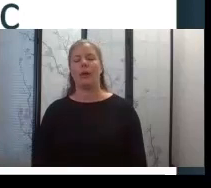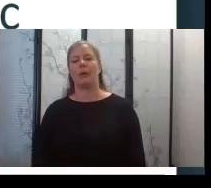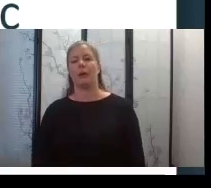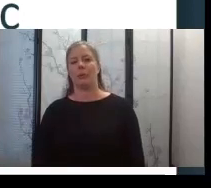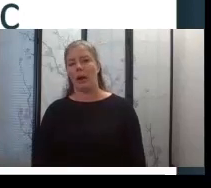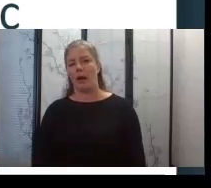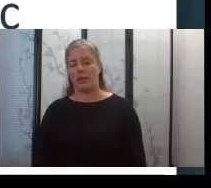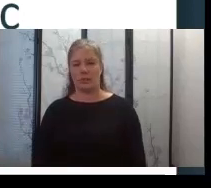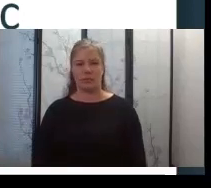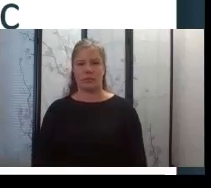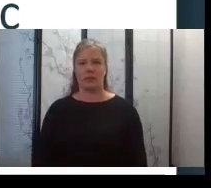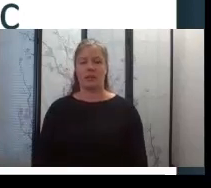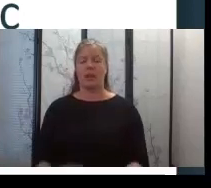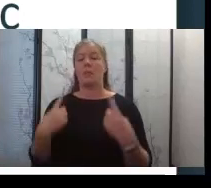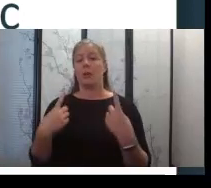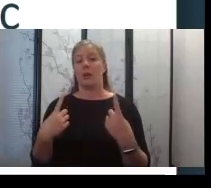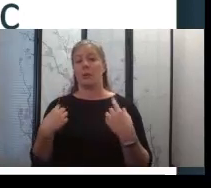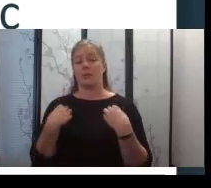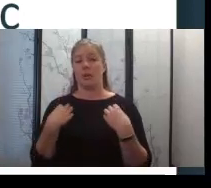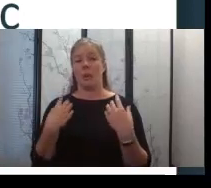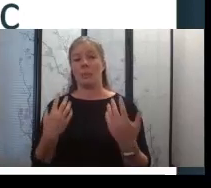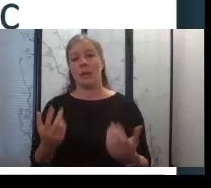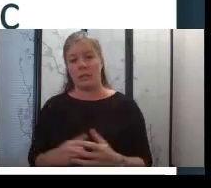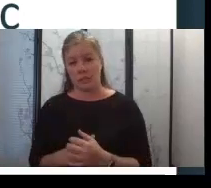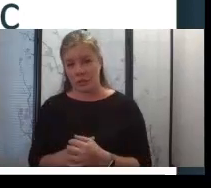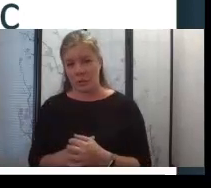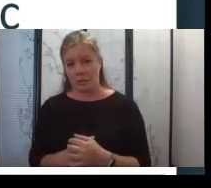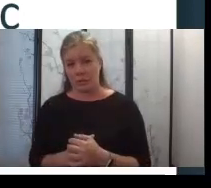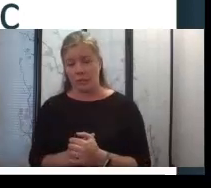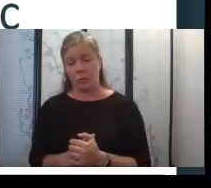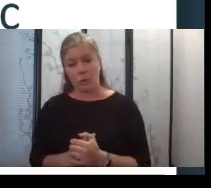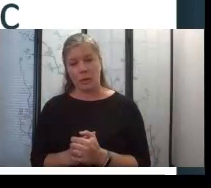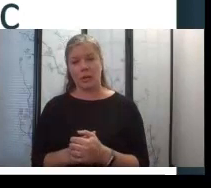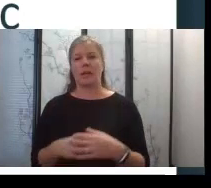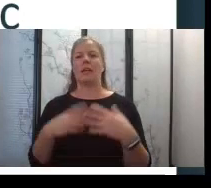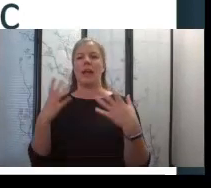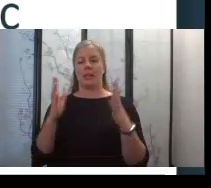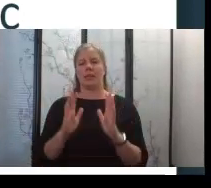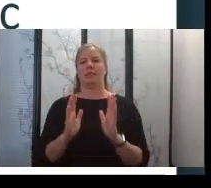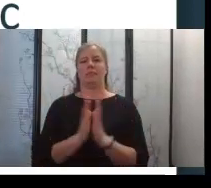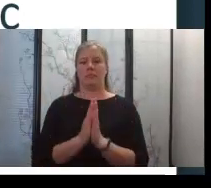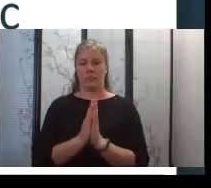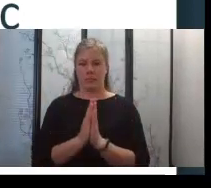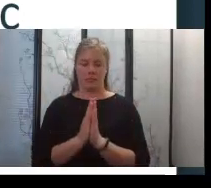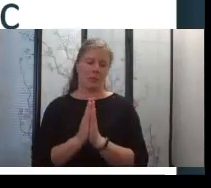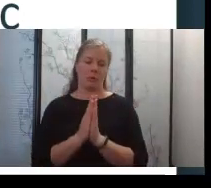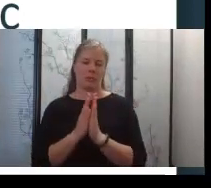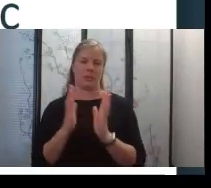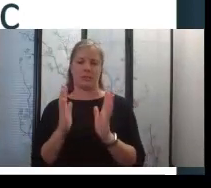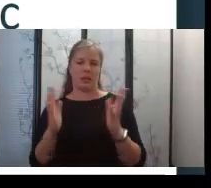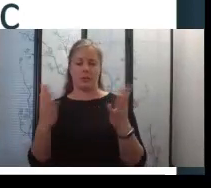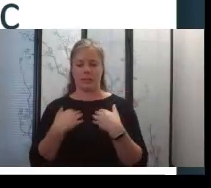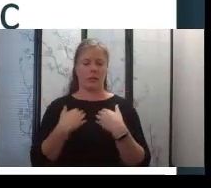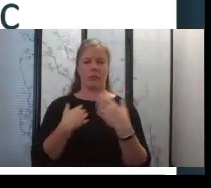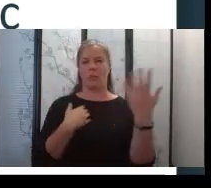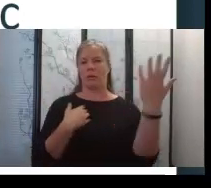what, where, when, why, those types of things, but your eyebrows are going to go up, there's a little bit of a lean forward, and then the person,